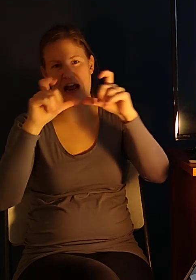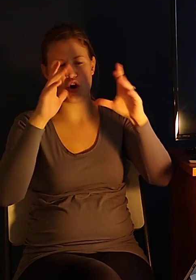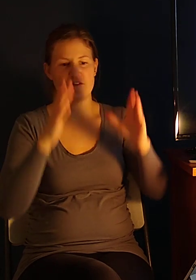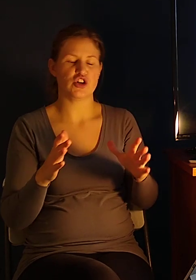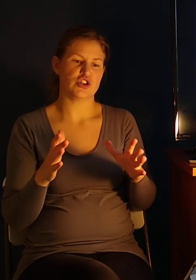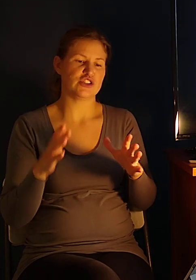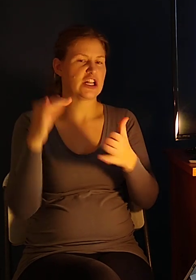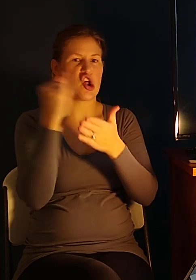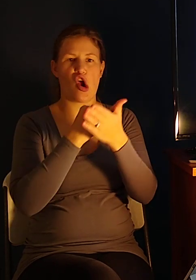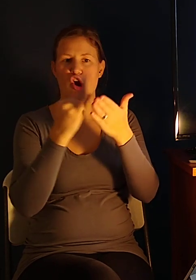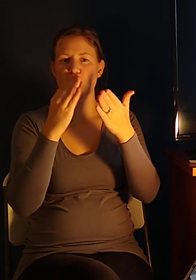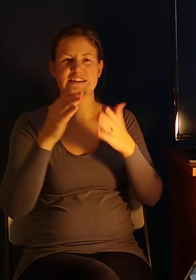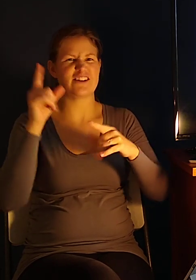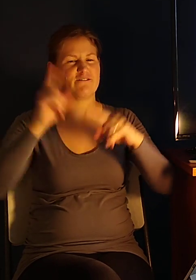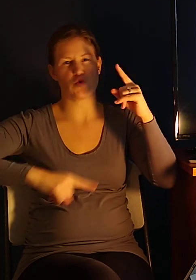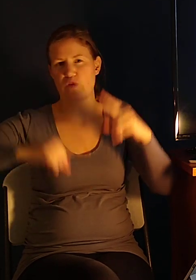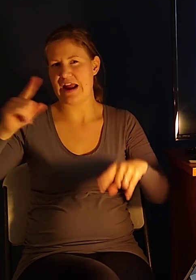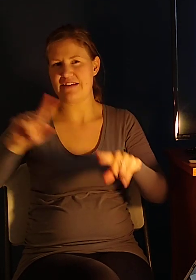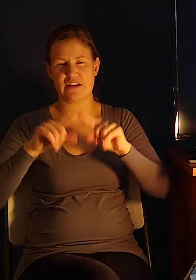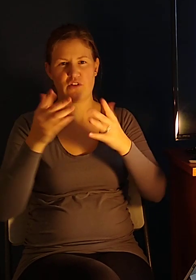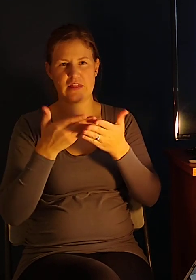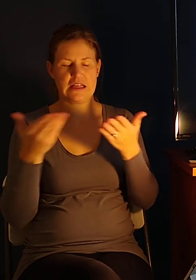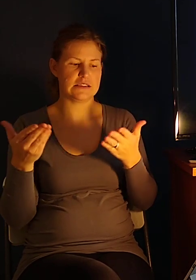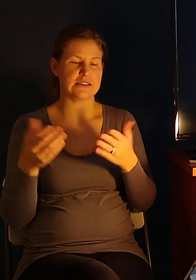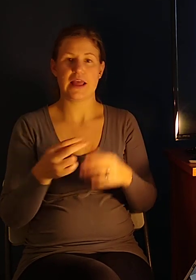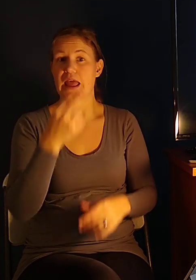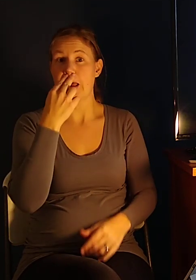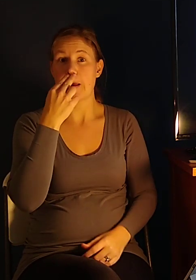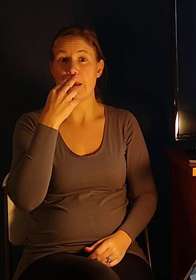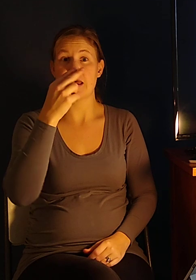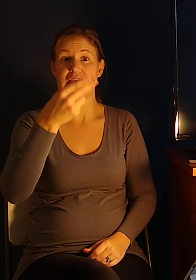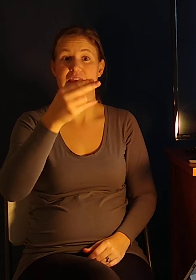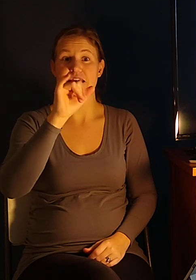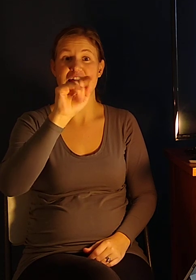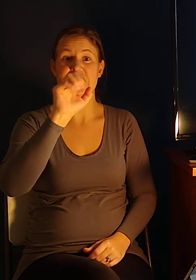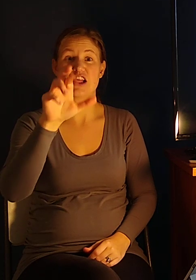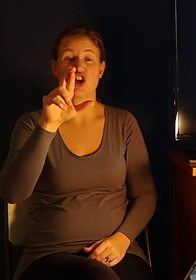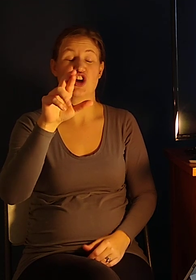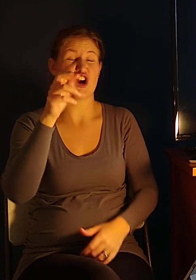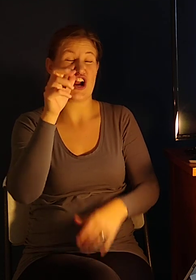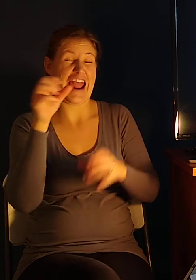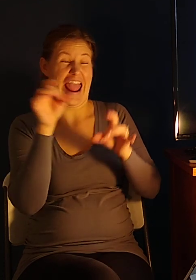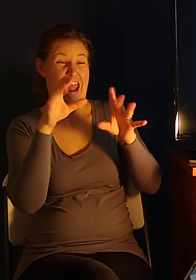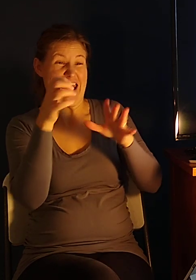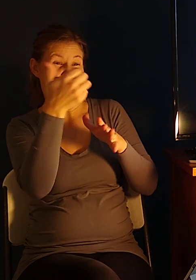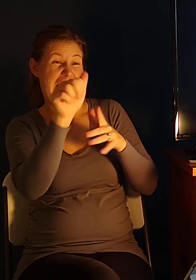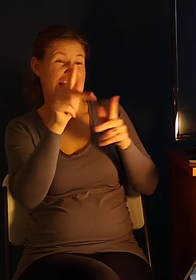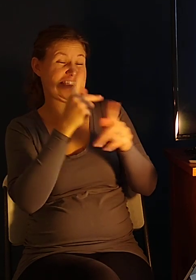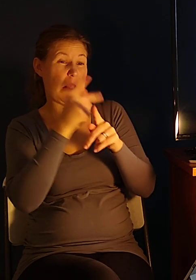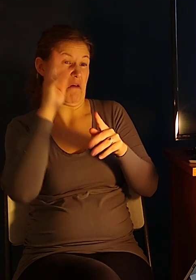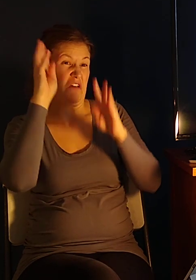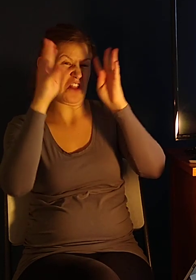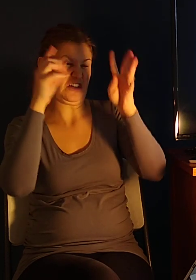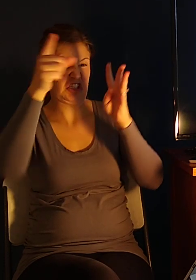artists of all sorts. Hitler hated any kind of innovation that these artists